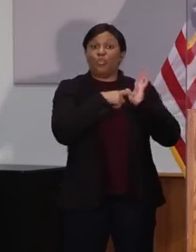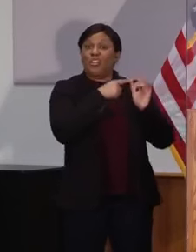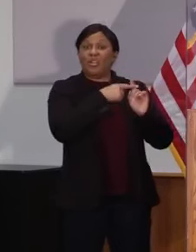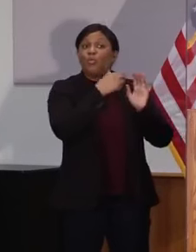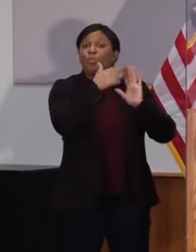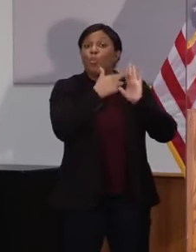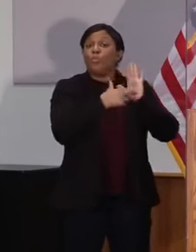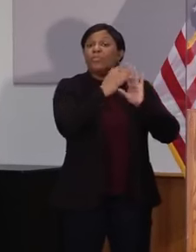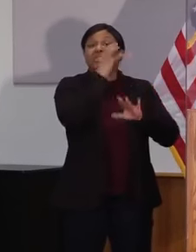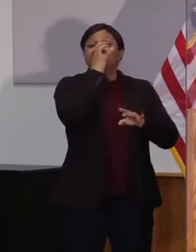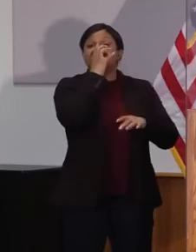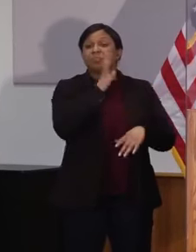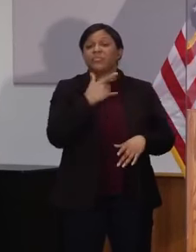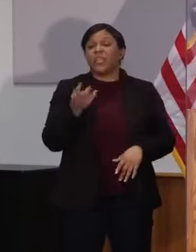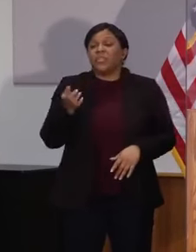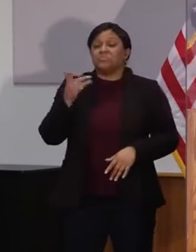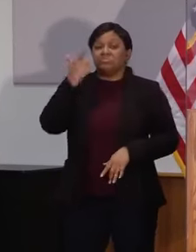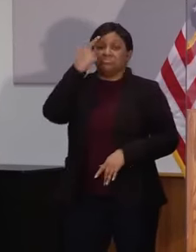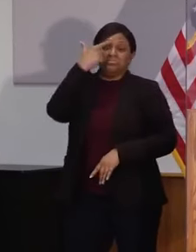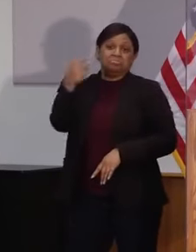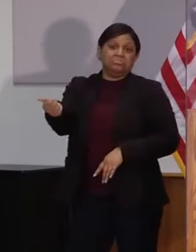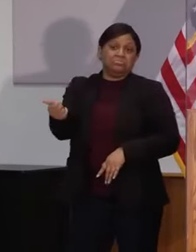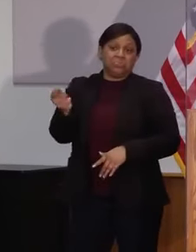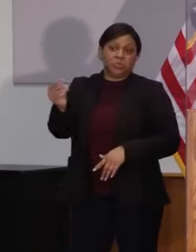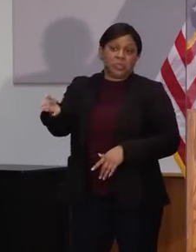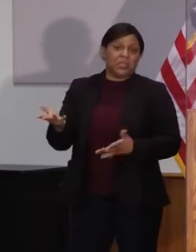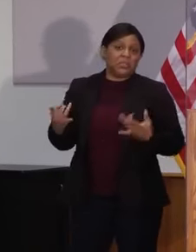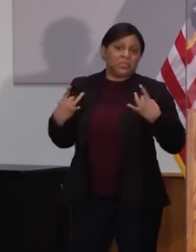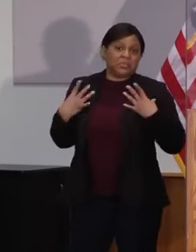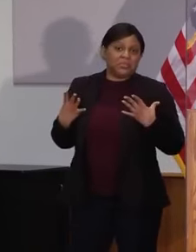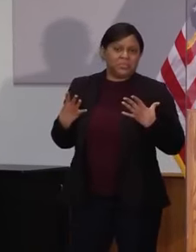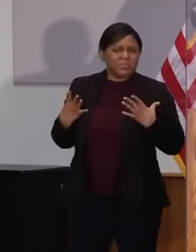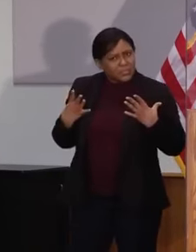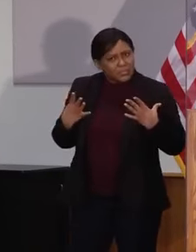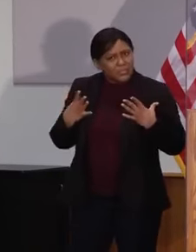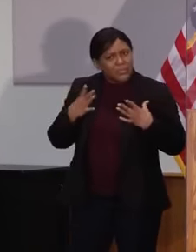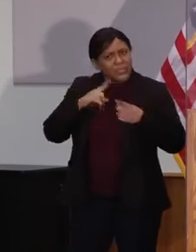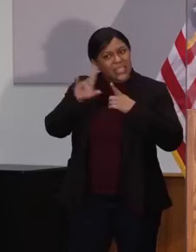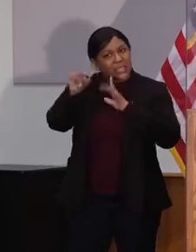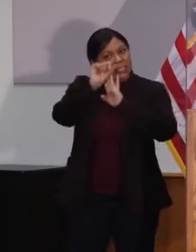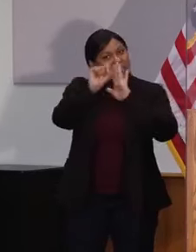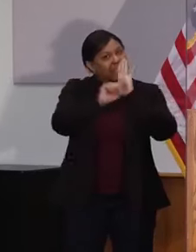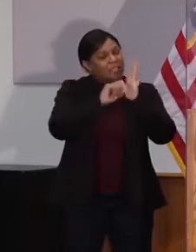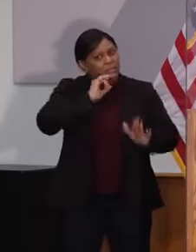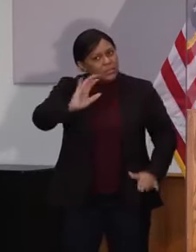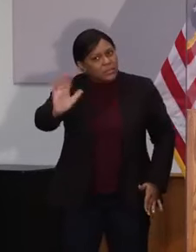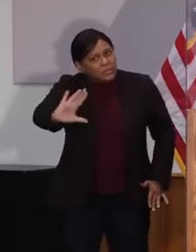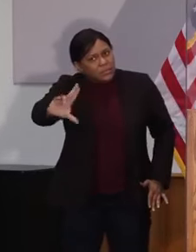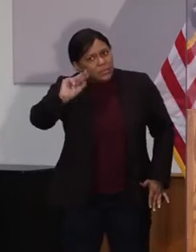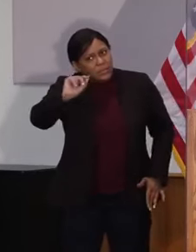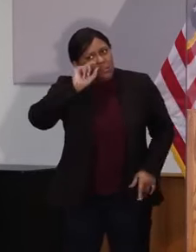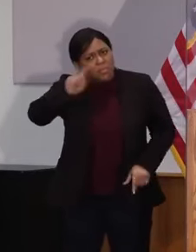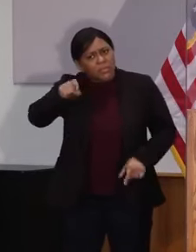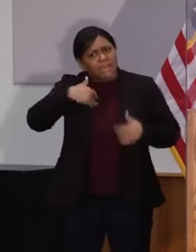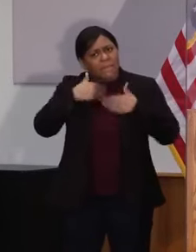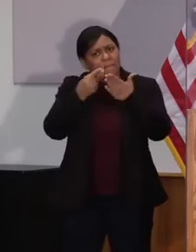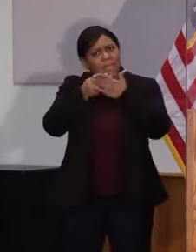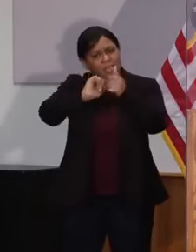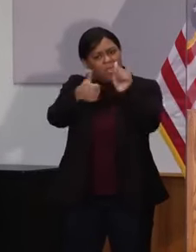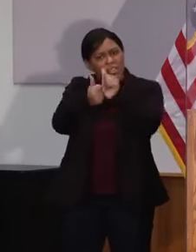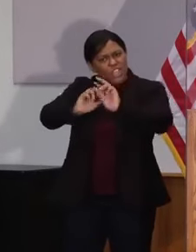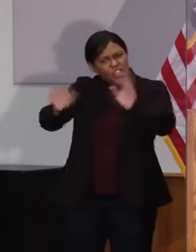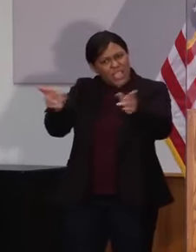setting it up to say, you know what, we're willing to help out with Whitewater State Park. It's really important because that happened to them. We view this as the same thing,